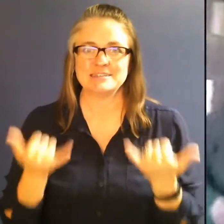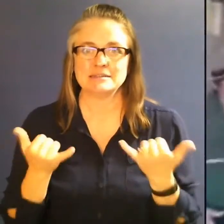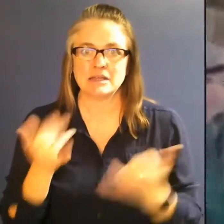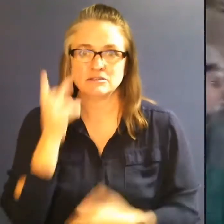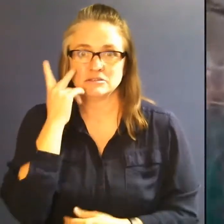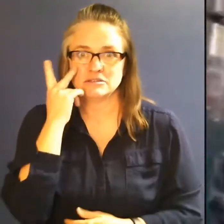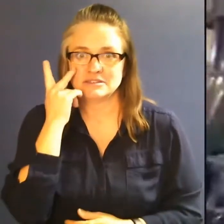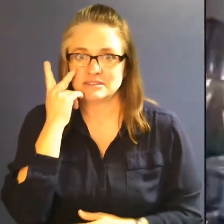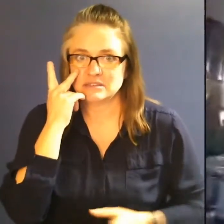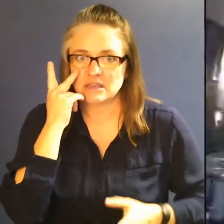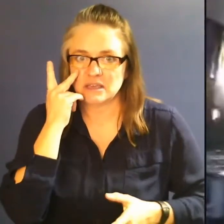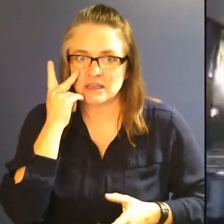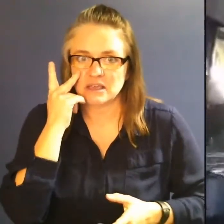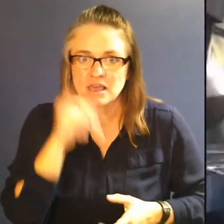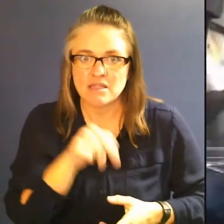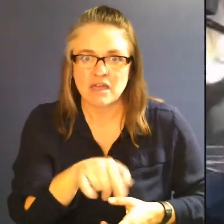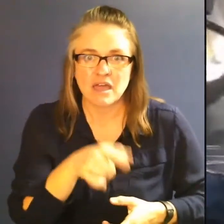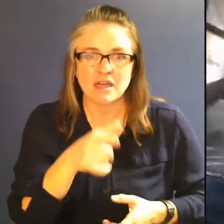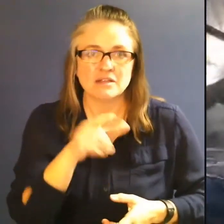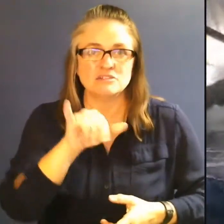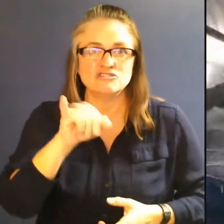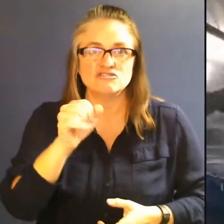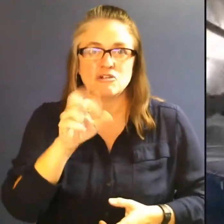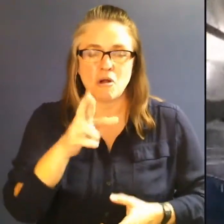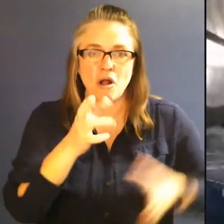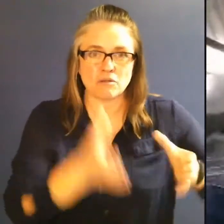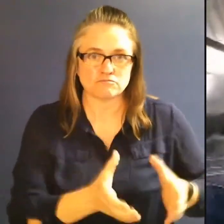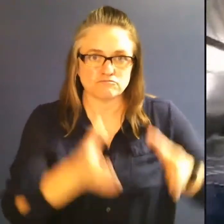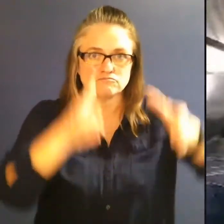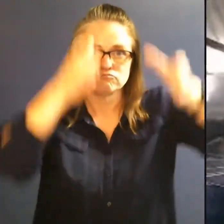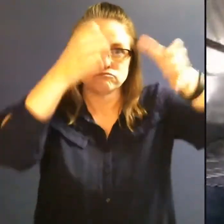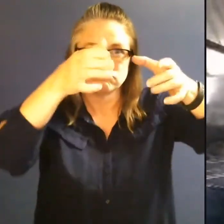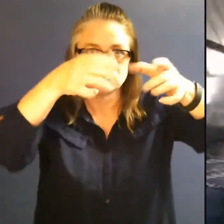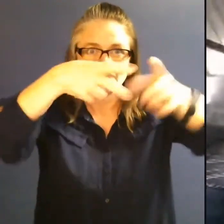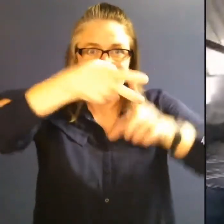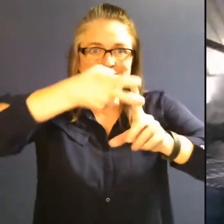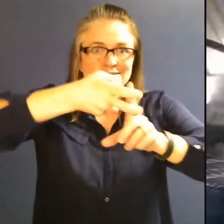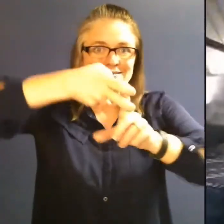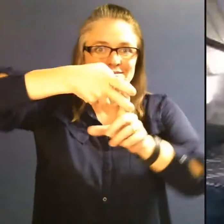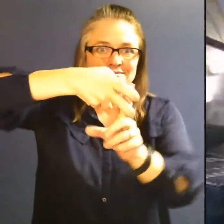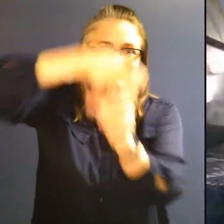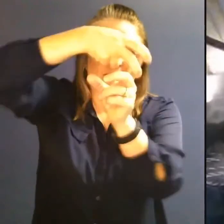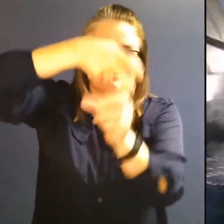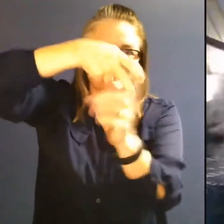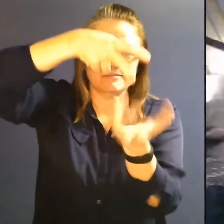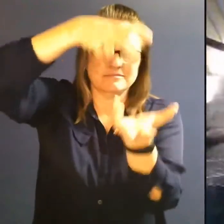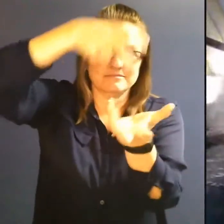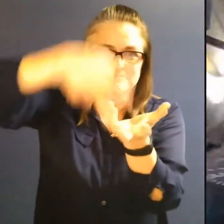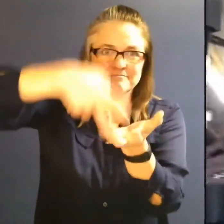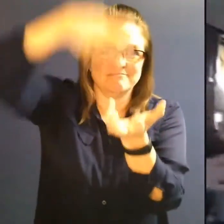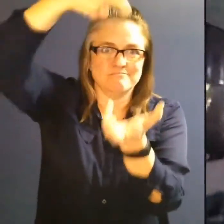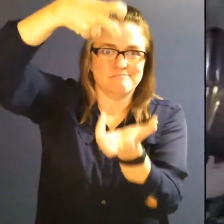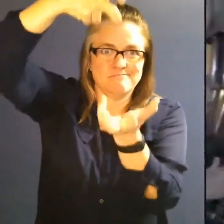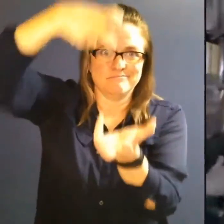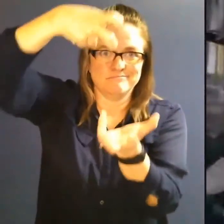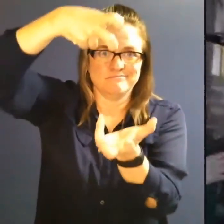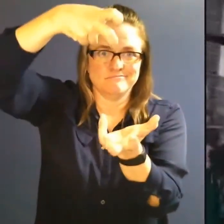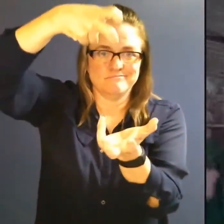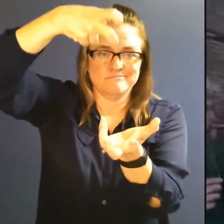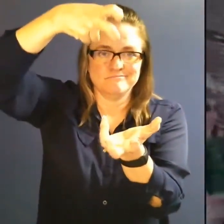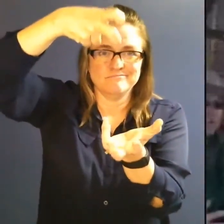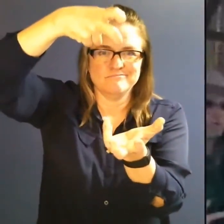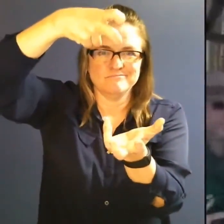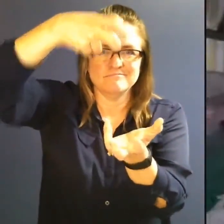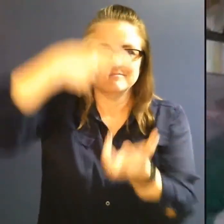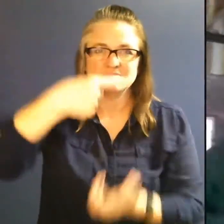here. What we do is we hang 1 or 2 glass jars up there, gallon jugs. And